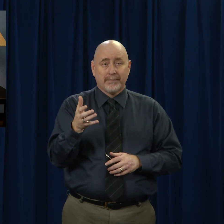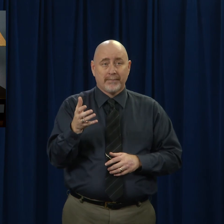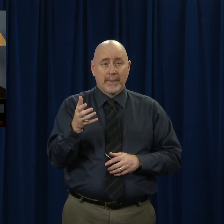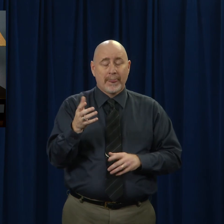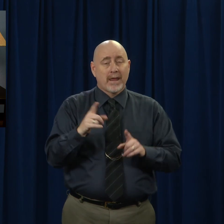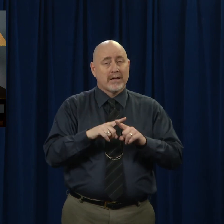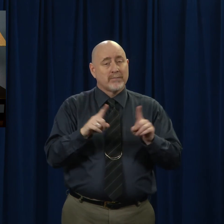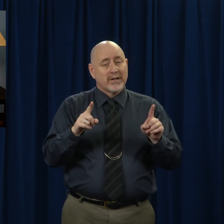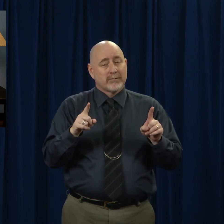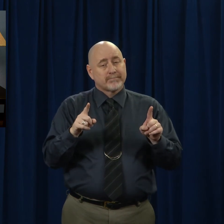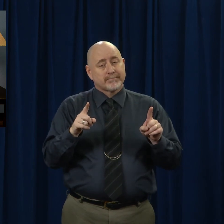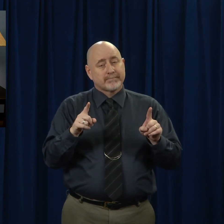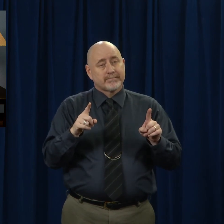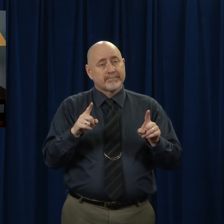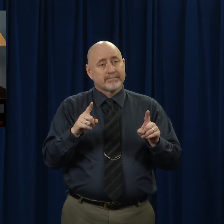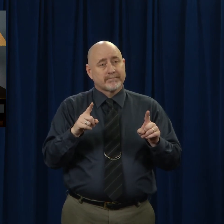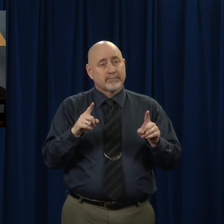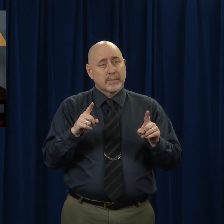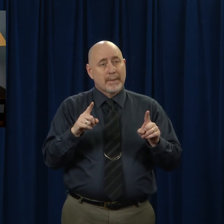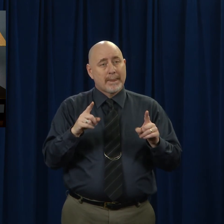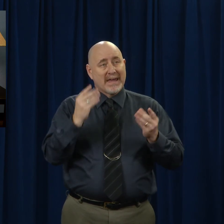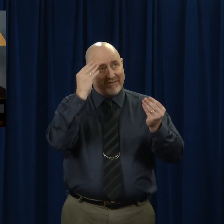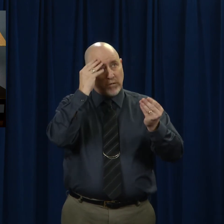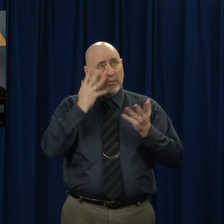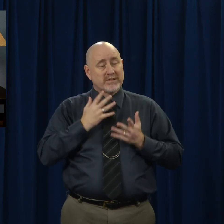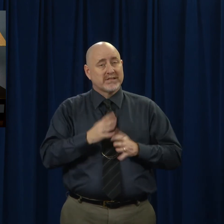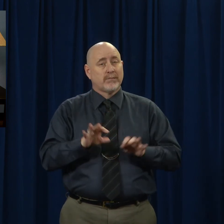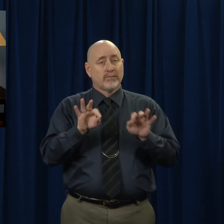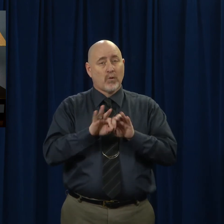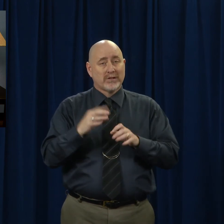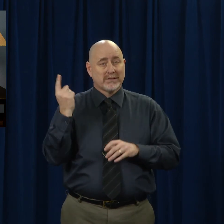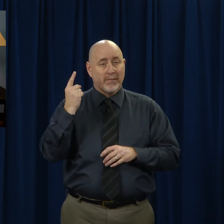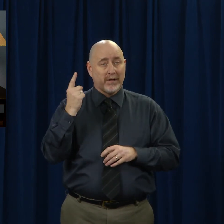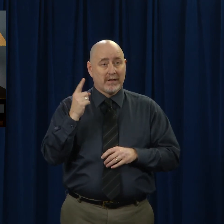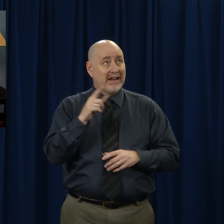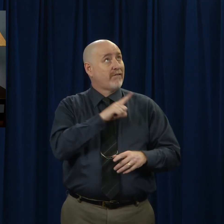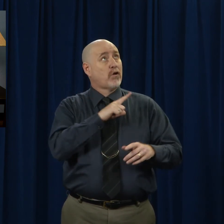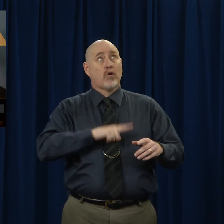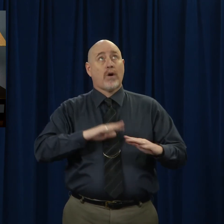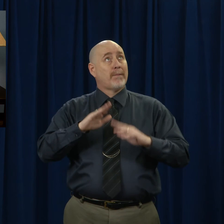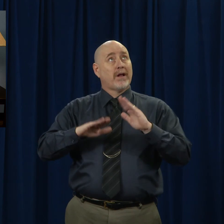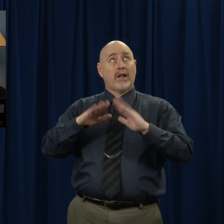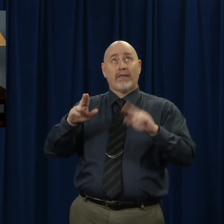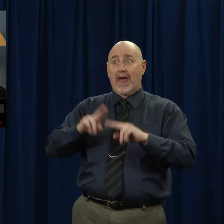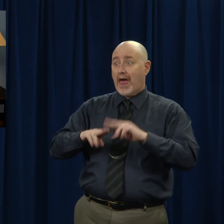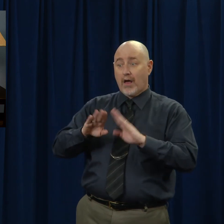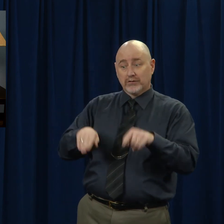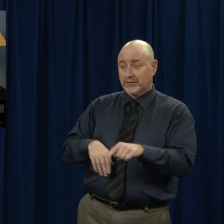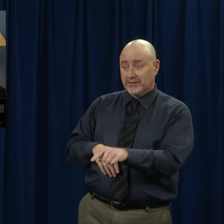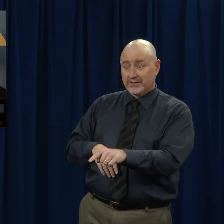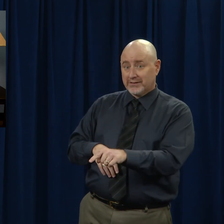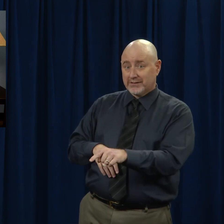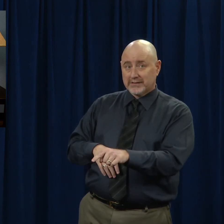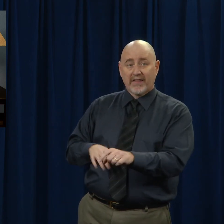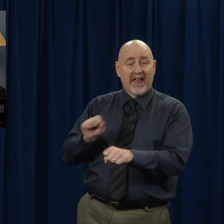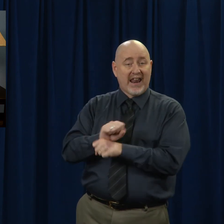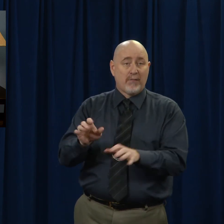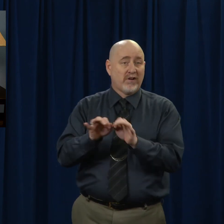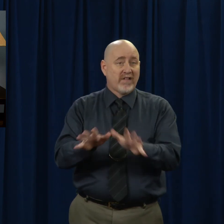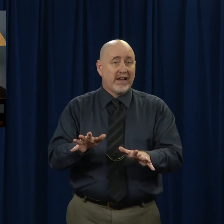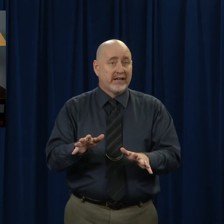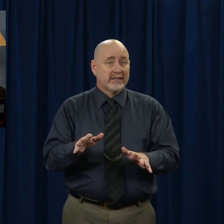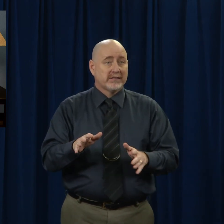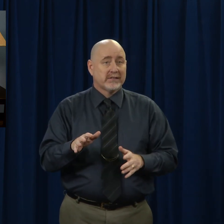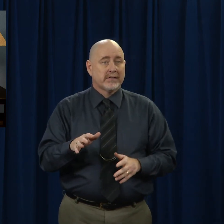concept, but it informs us of something very important. Except the Lord build the house, they labor in